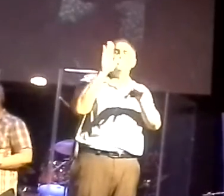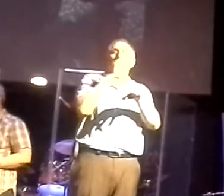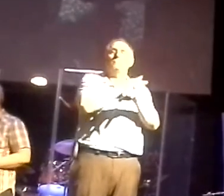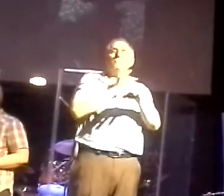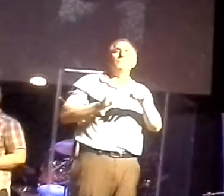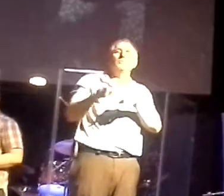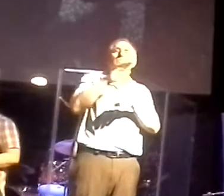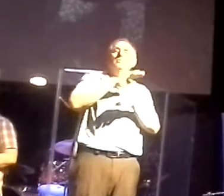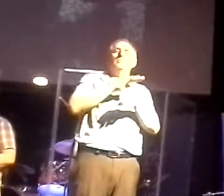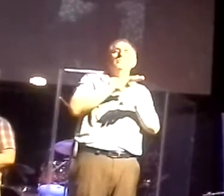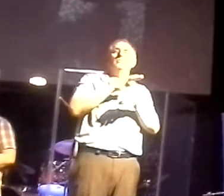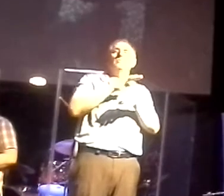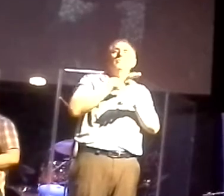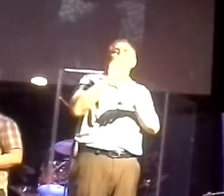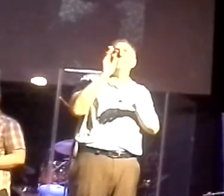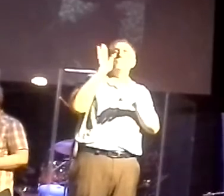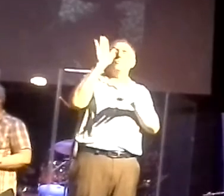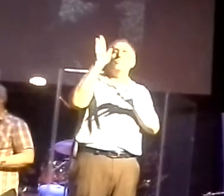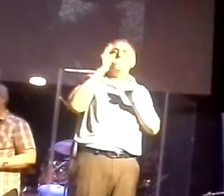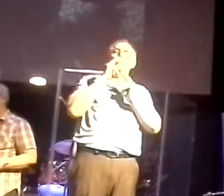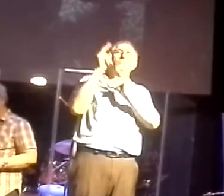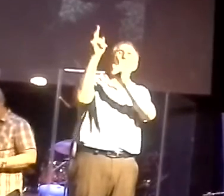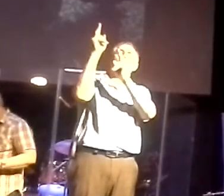kingdom, for your glory.